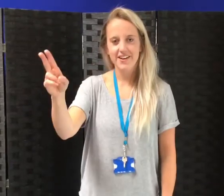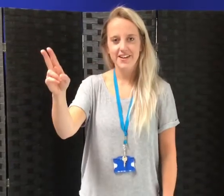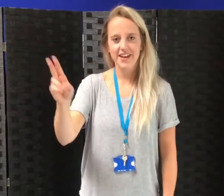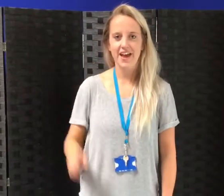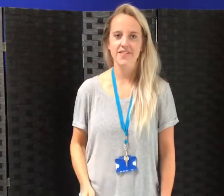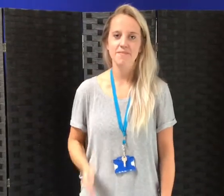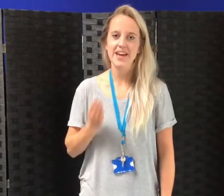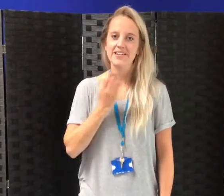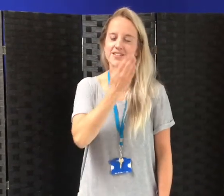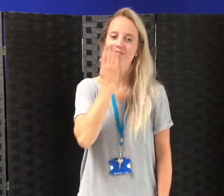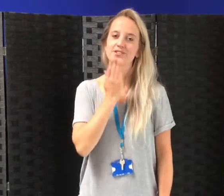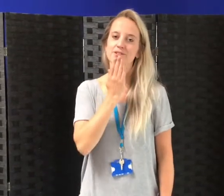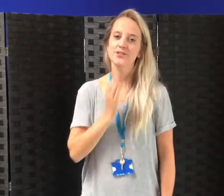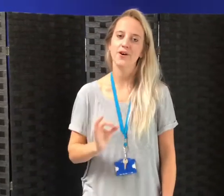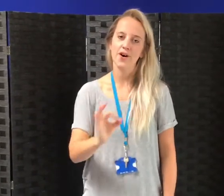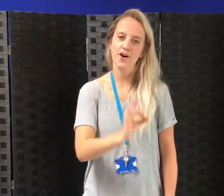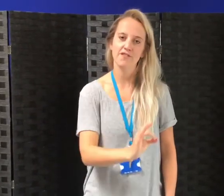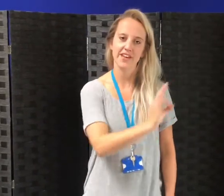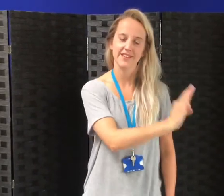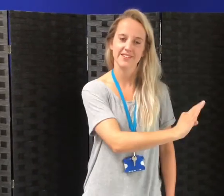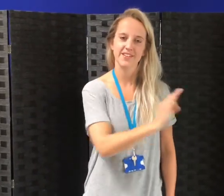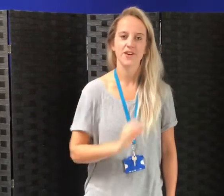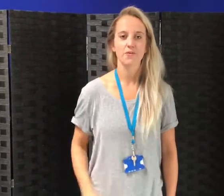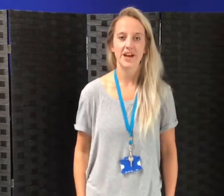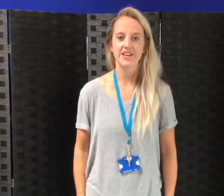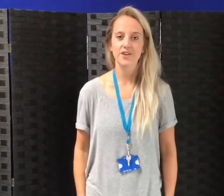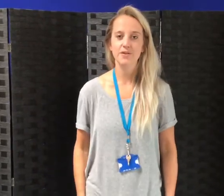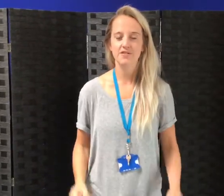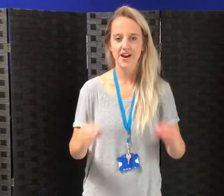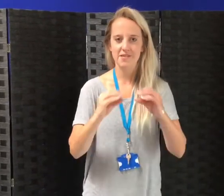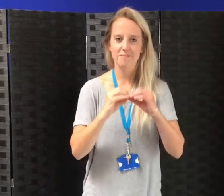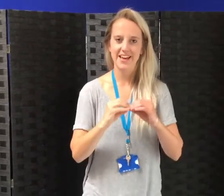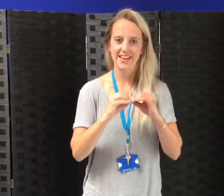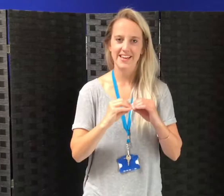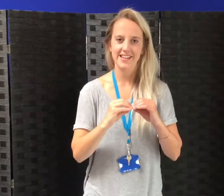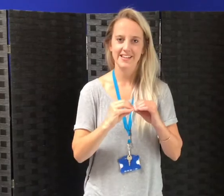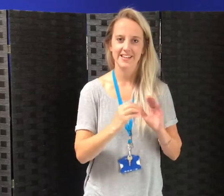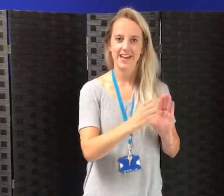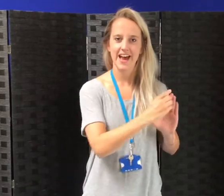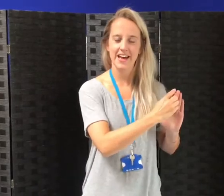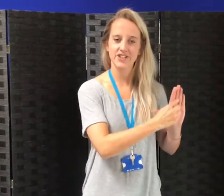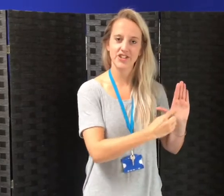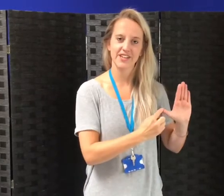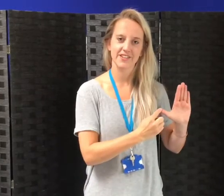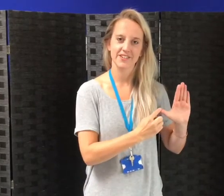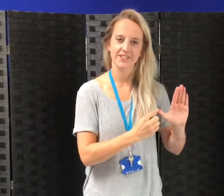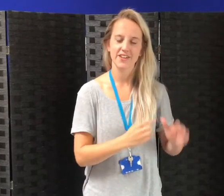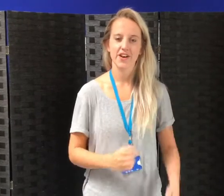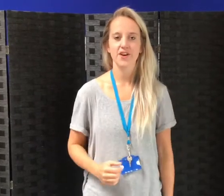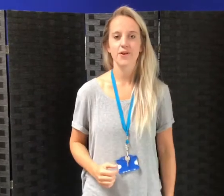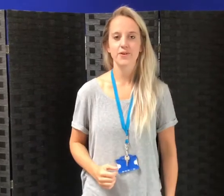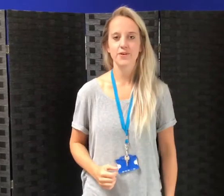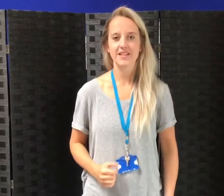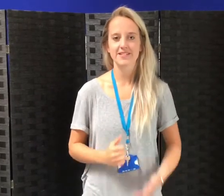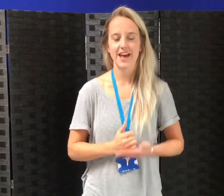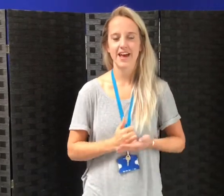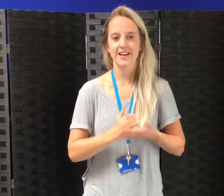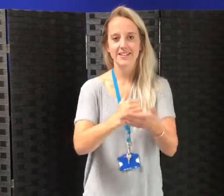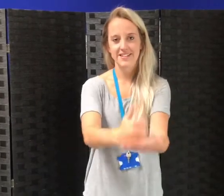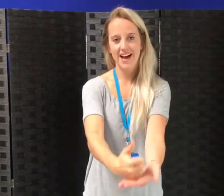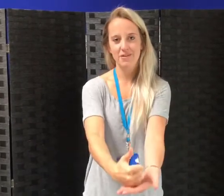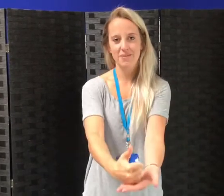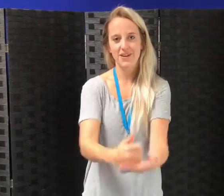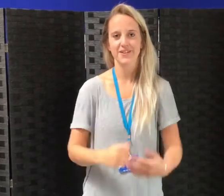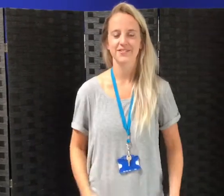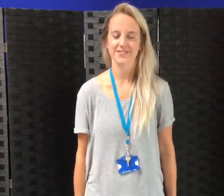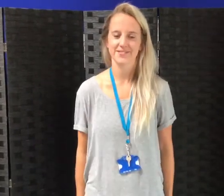Take a look at the main school office where you will find Becky and Jill, who are always there